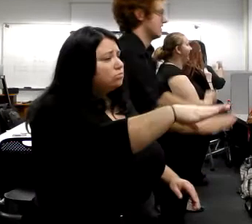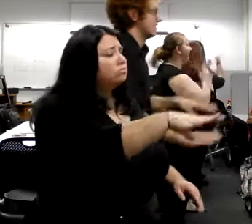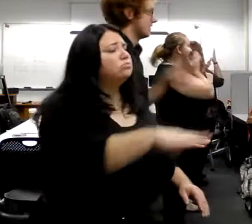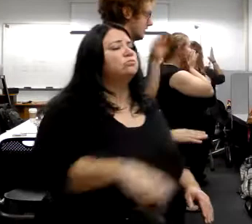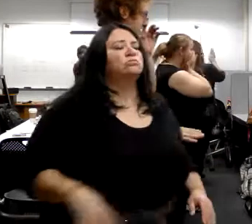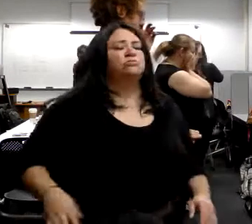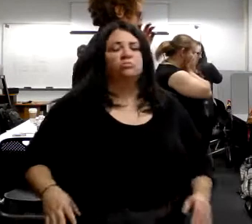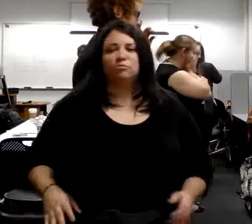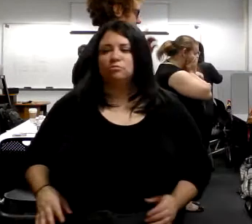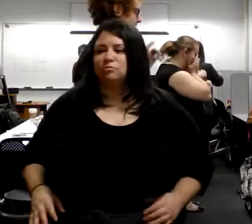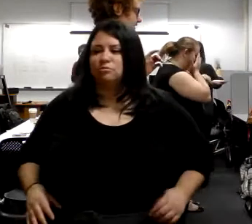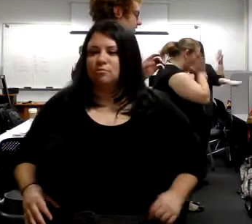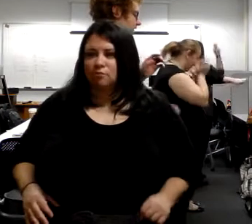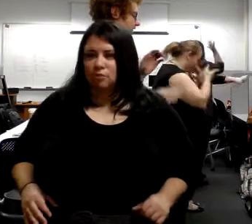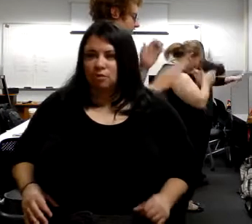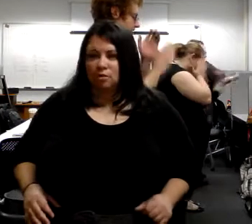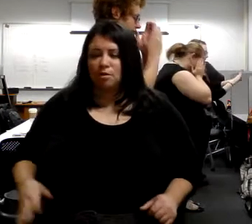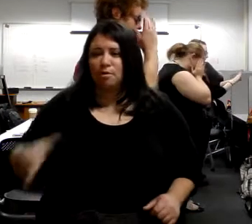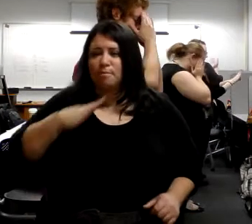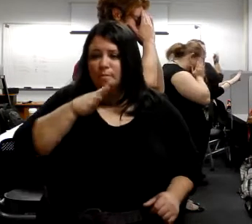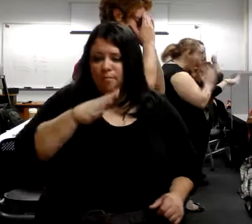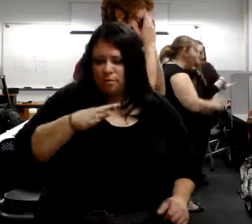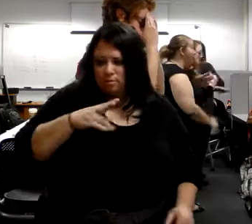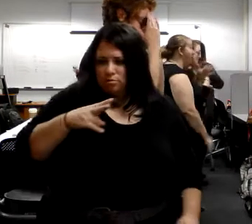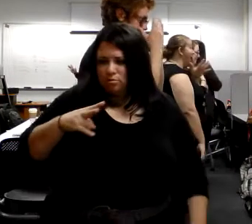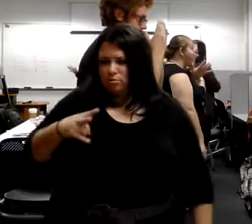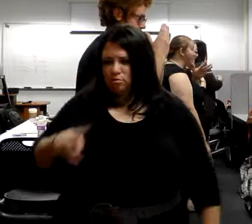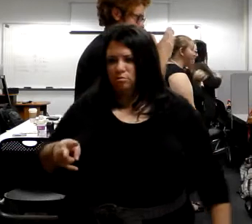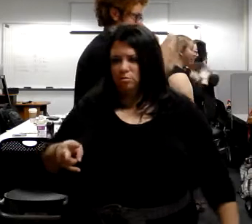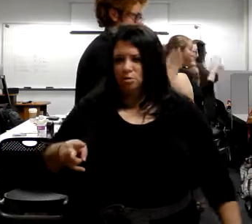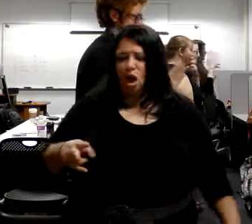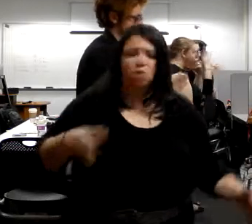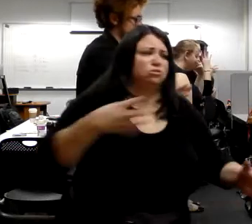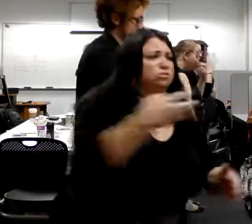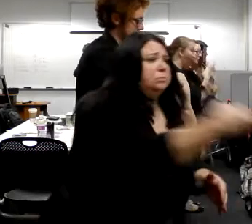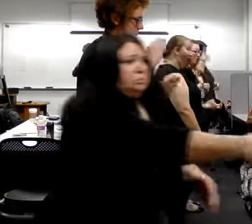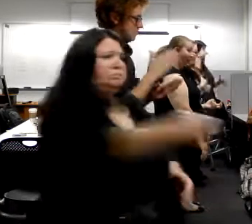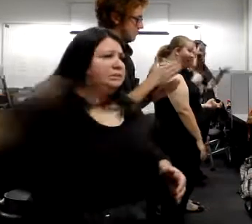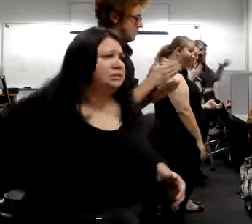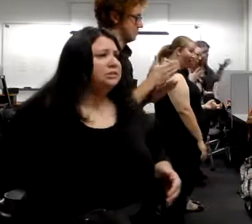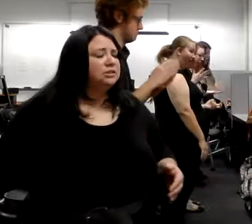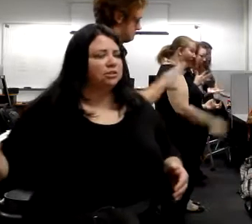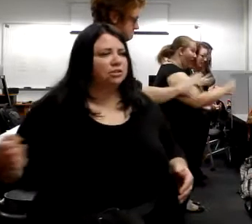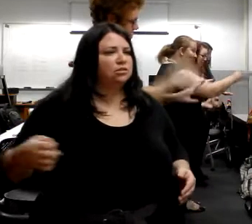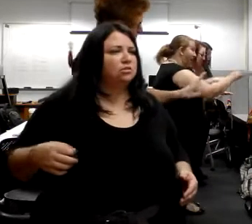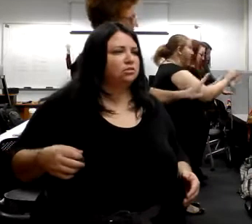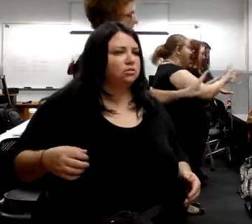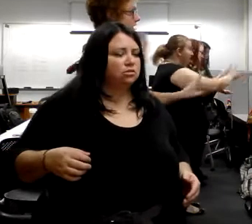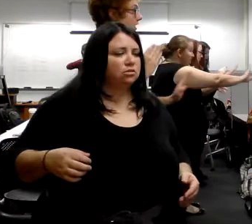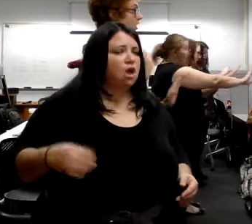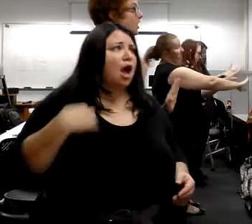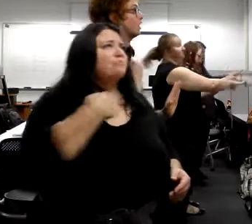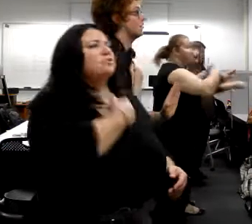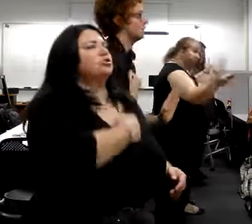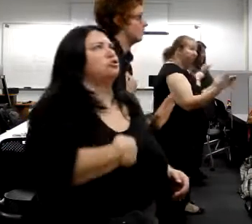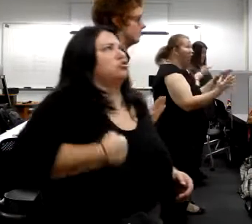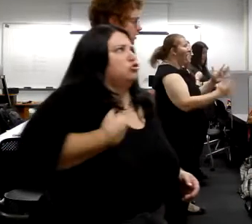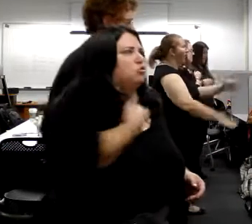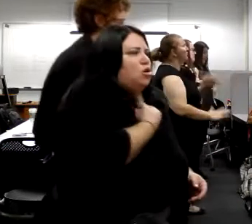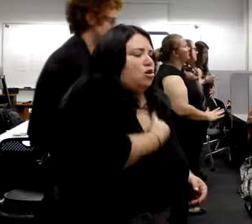know how this happened. My mom was so appalled. She whipped the door back open, and she's like, I'm so very sorry. Eugene is